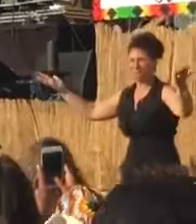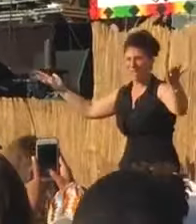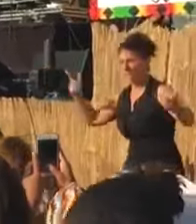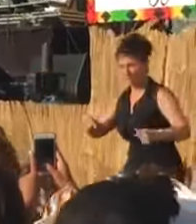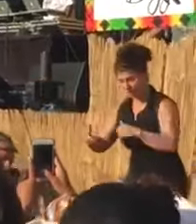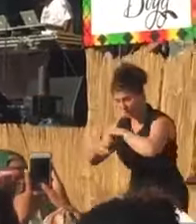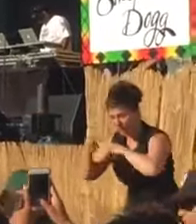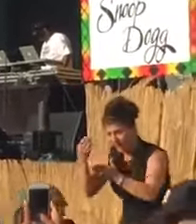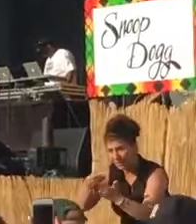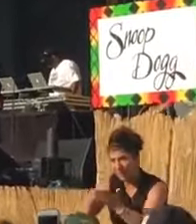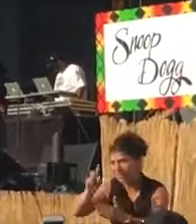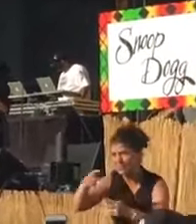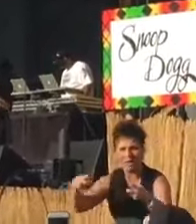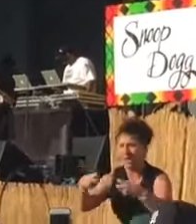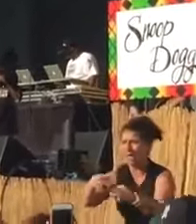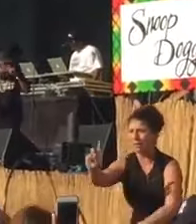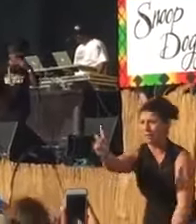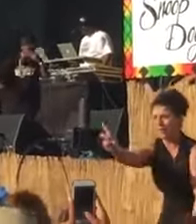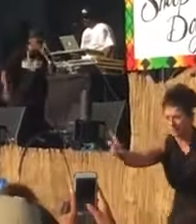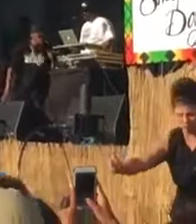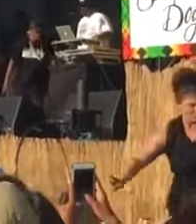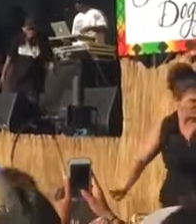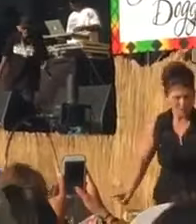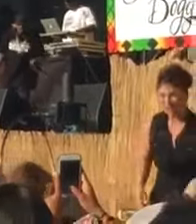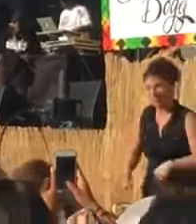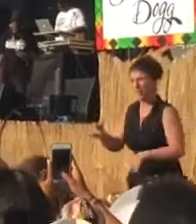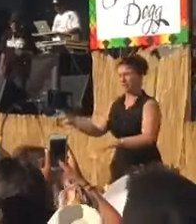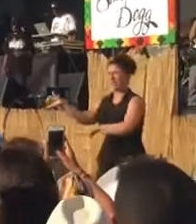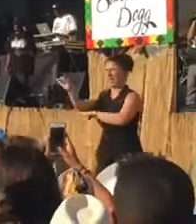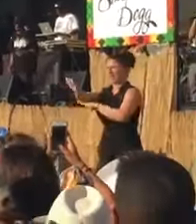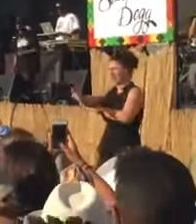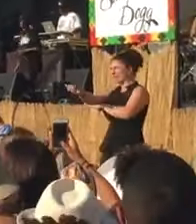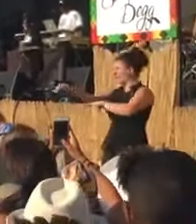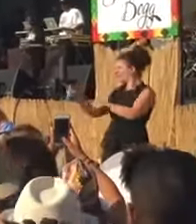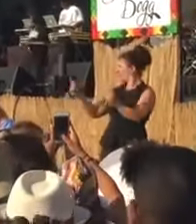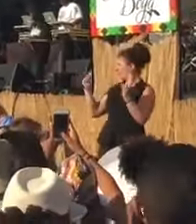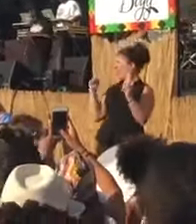me, but a bitch can't get a blood about me. I drive a